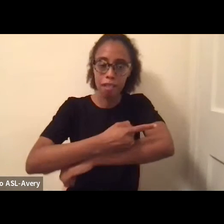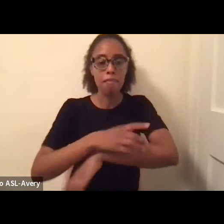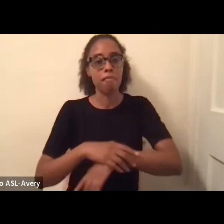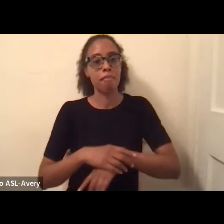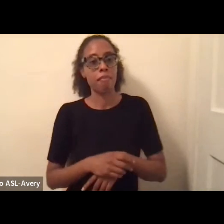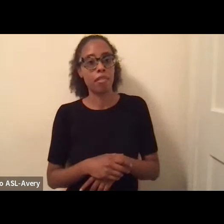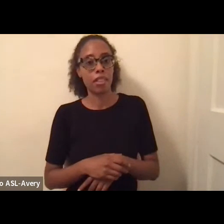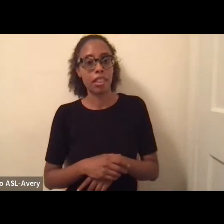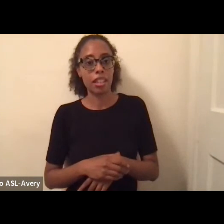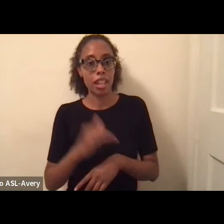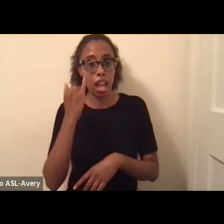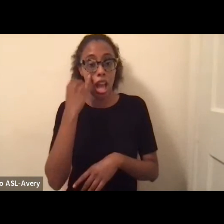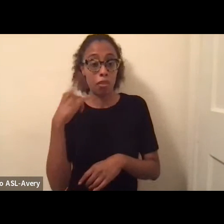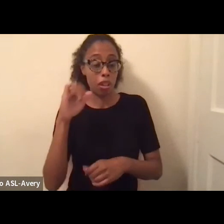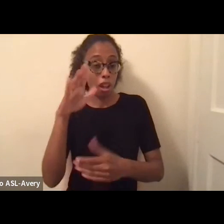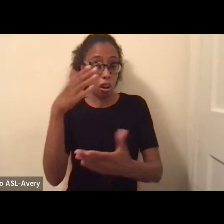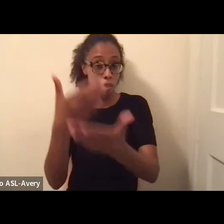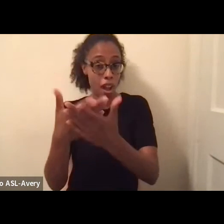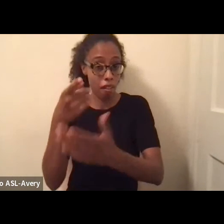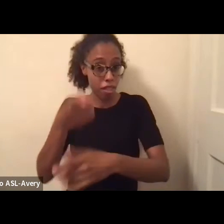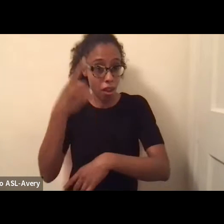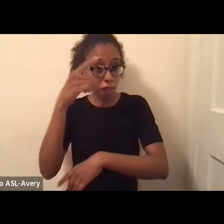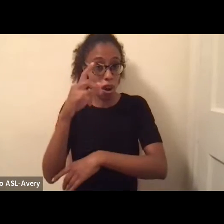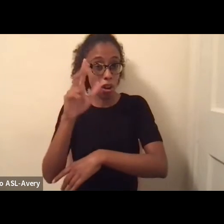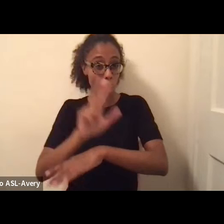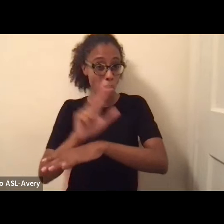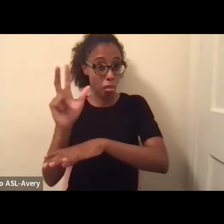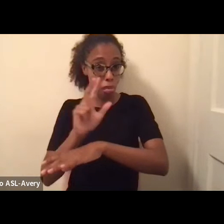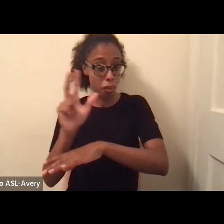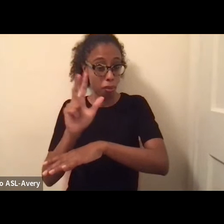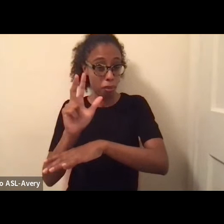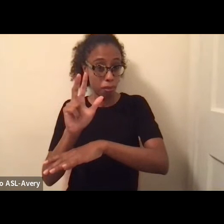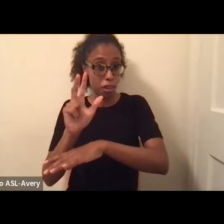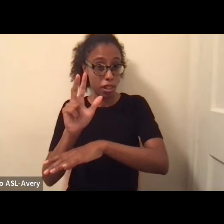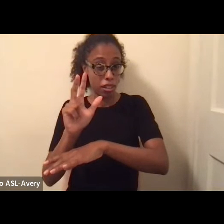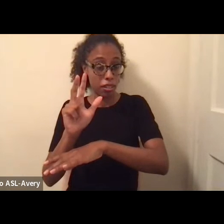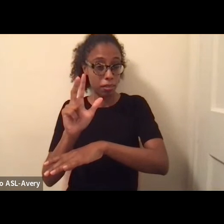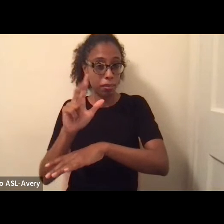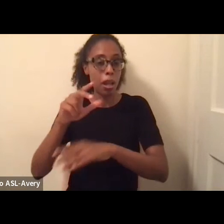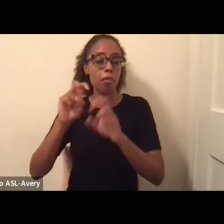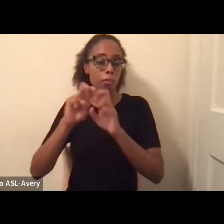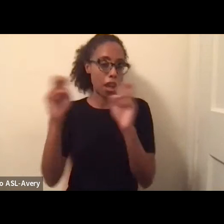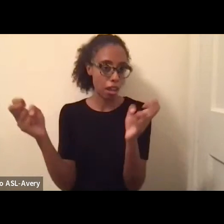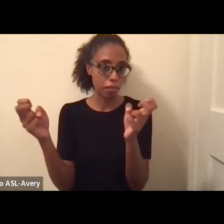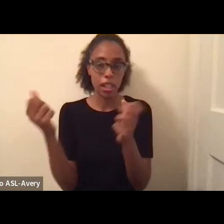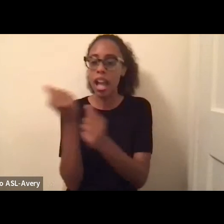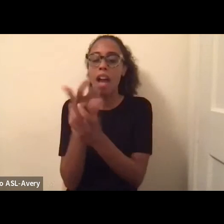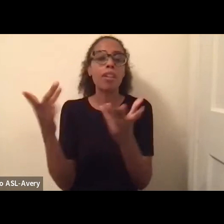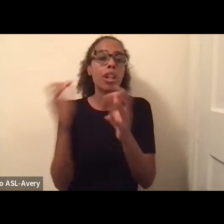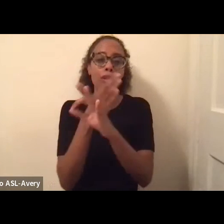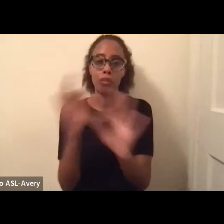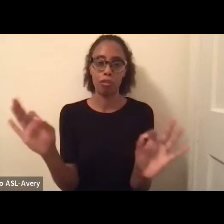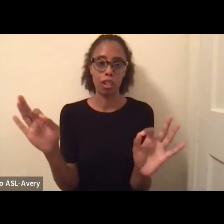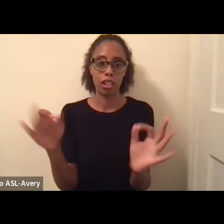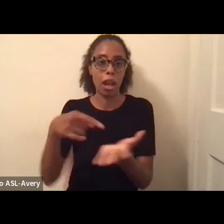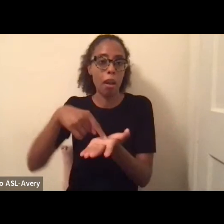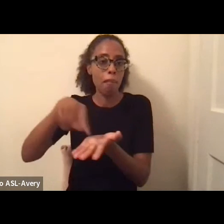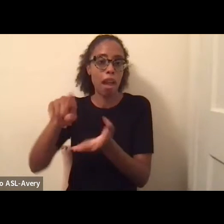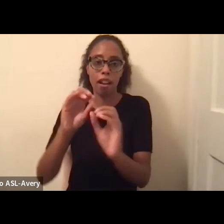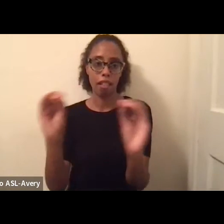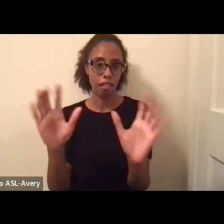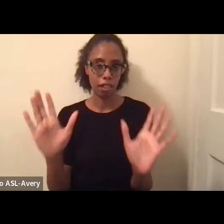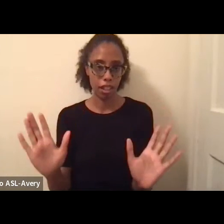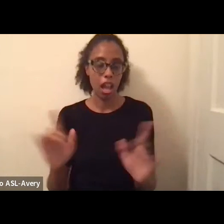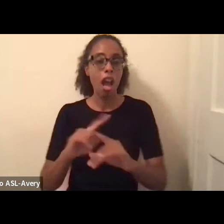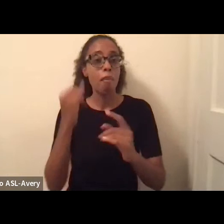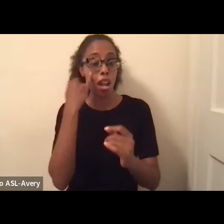could get there for the 3 p.m. panel, everything's free, so you don't have to pay for anything. But if you can